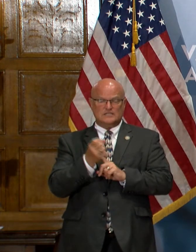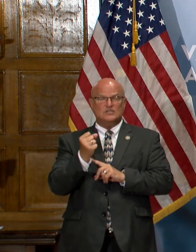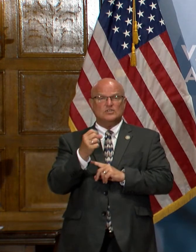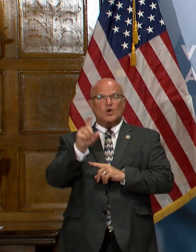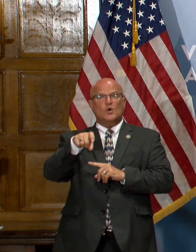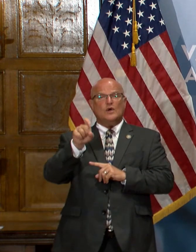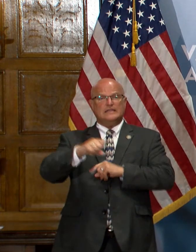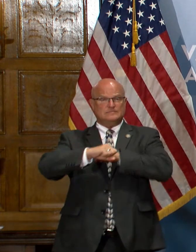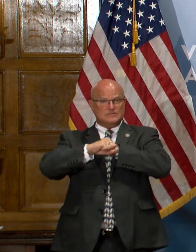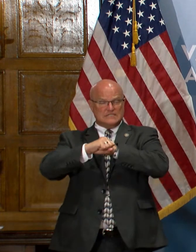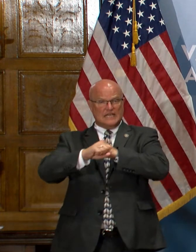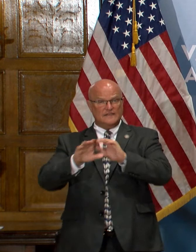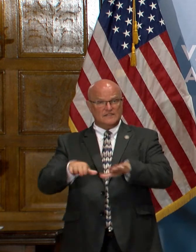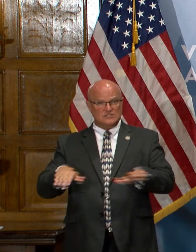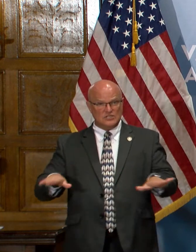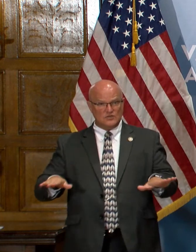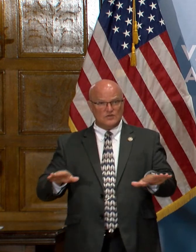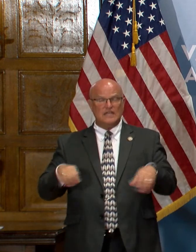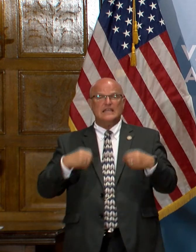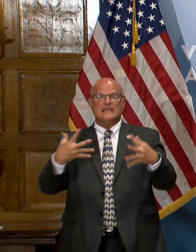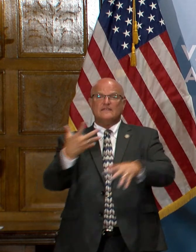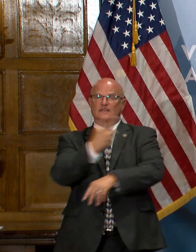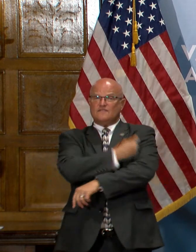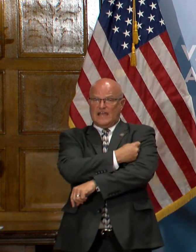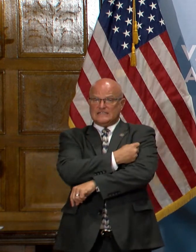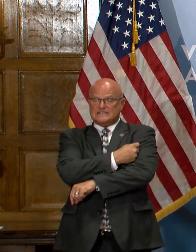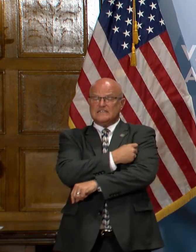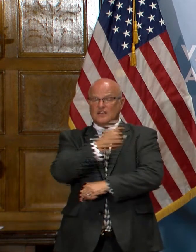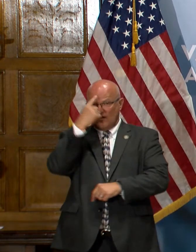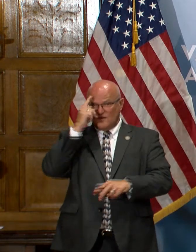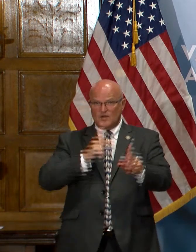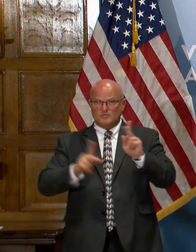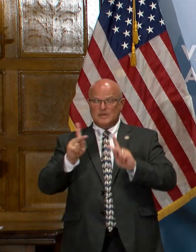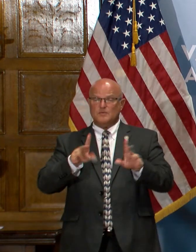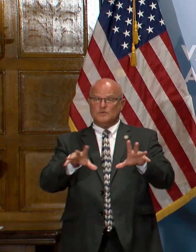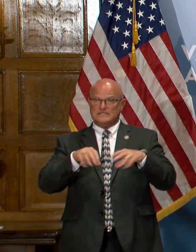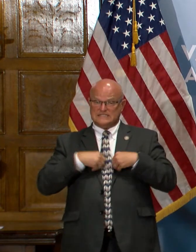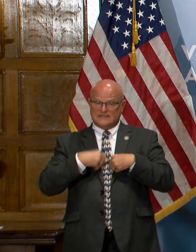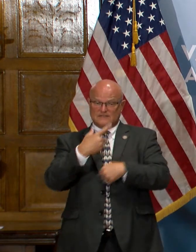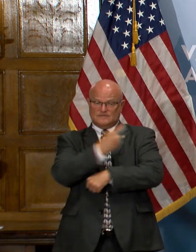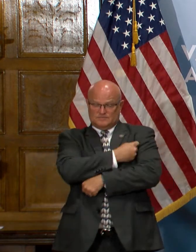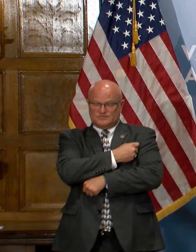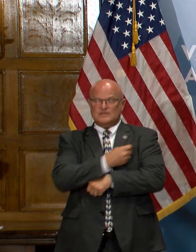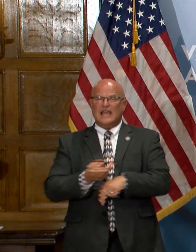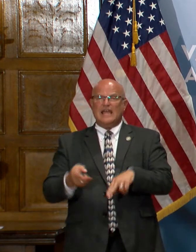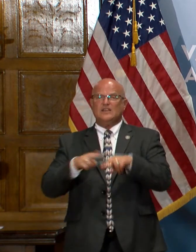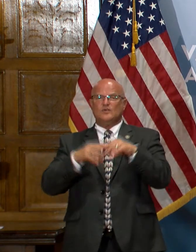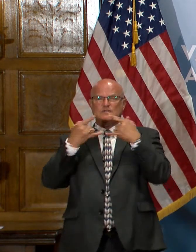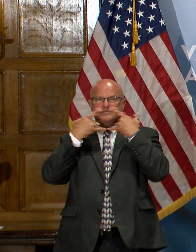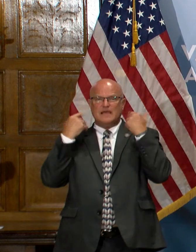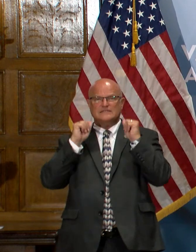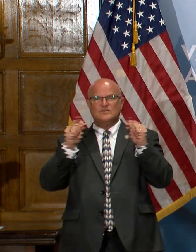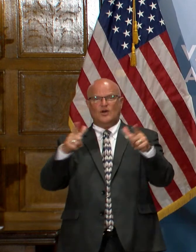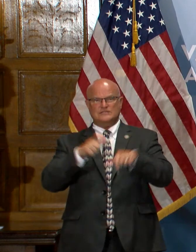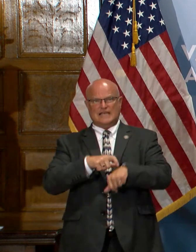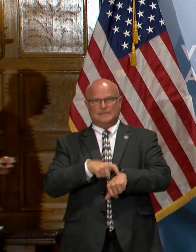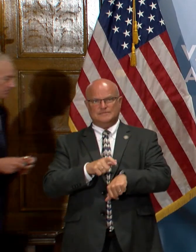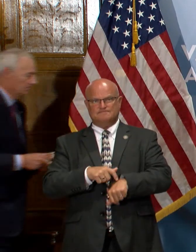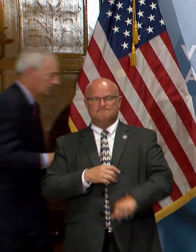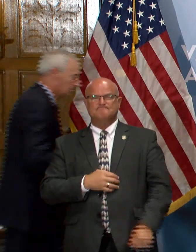we need to protect those children. We need to give them the vaccine for those individuals that can receive it. And we need to encourage masking at all times.